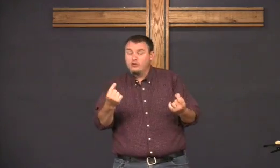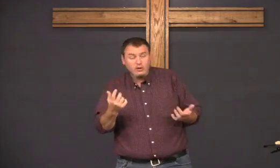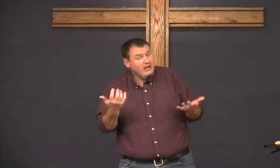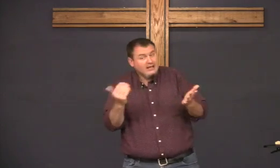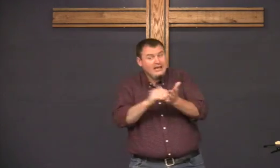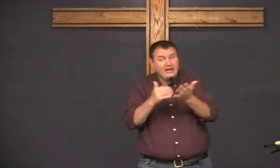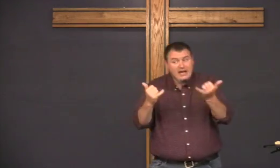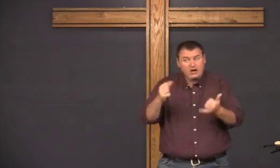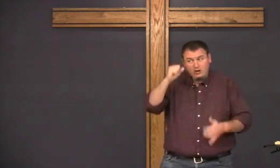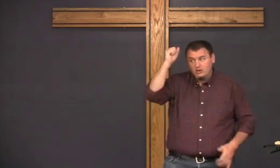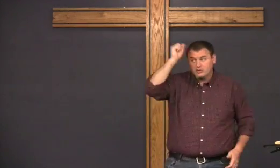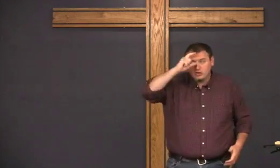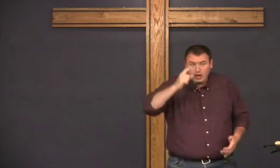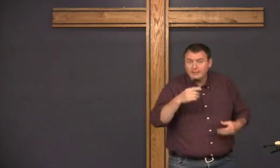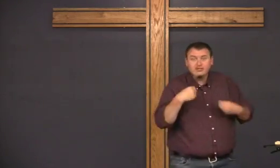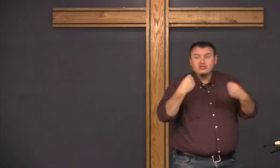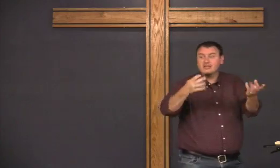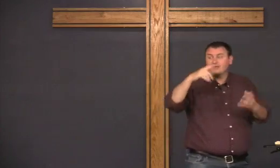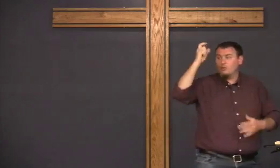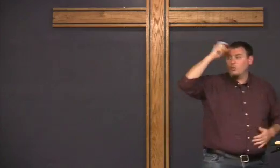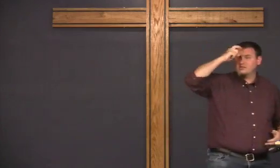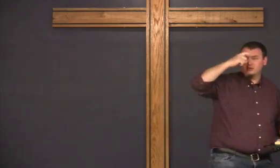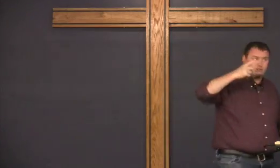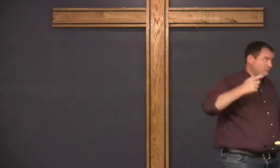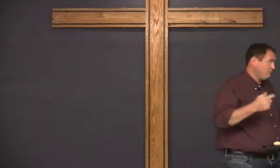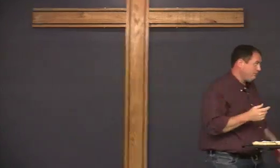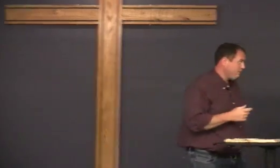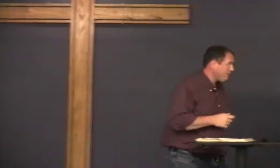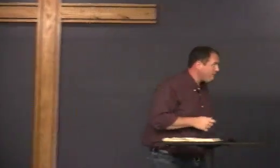do? Again, now, Solomon is just giving wisdom.